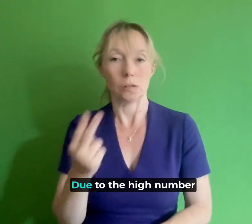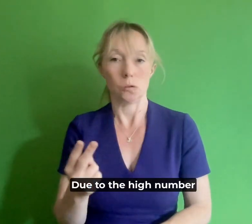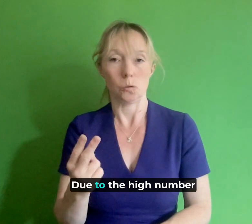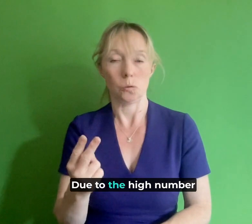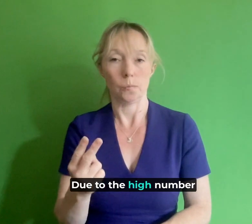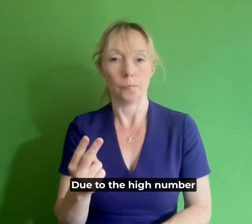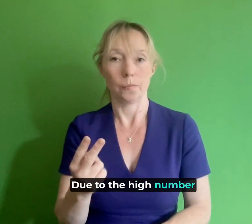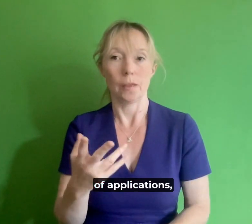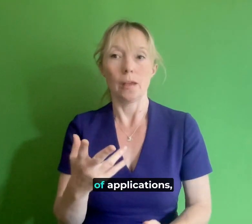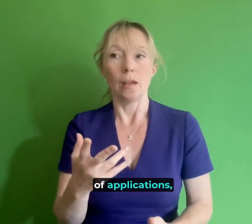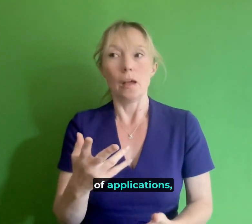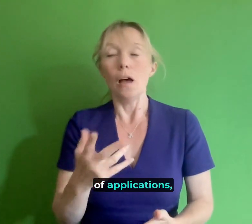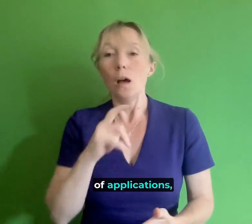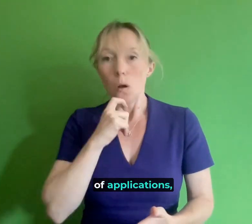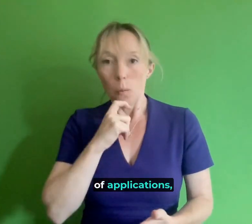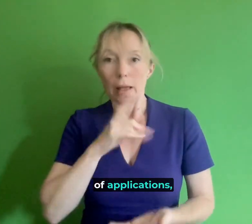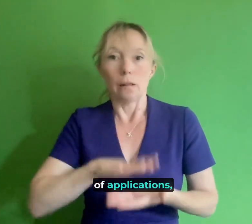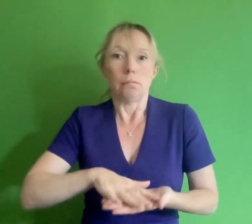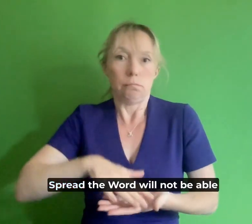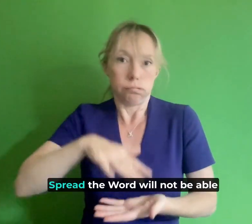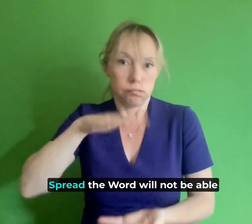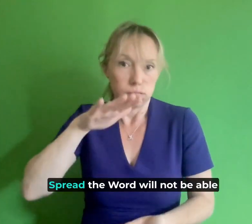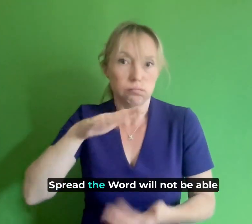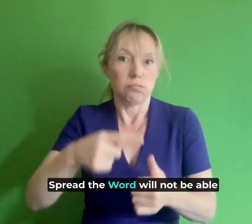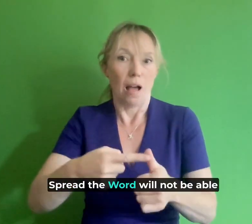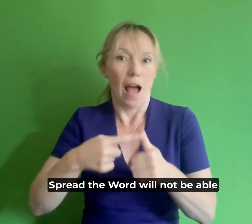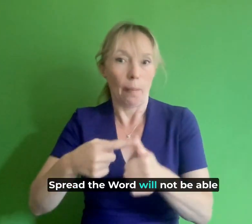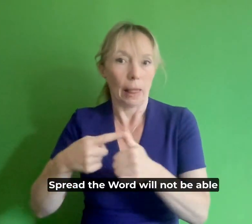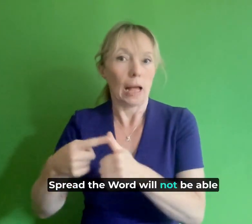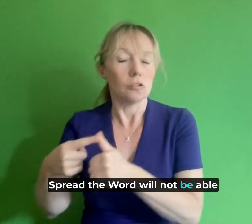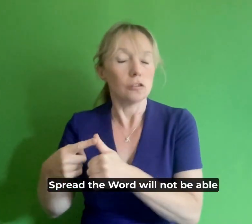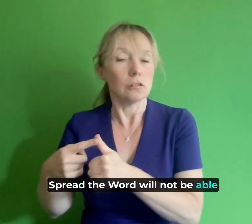Due to the high number of applications, Spread the Word will not be able to